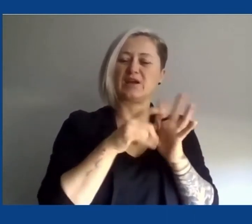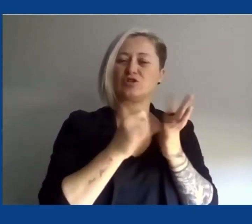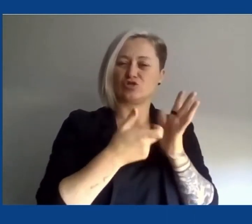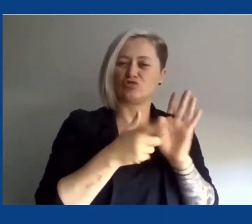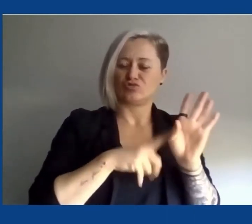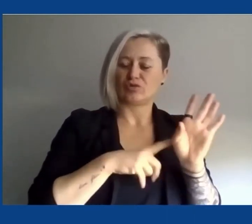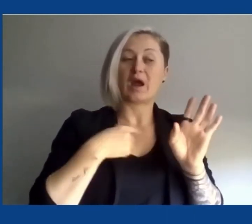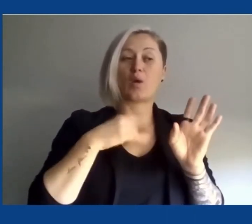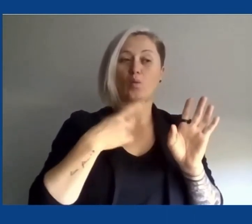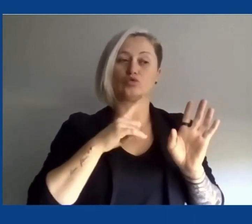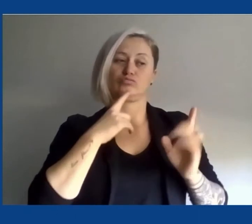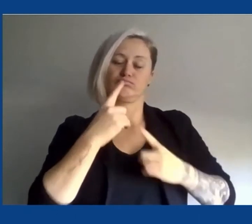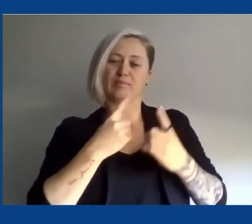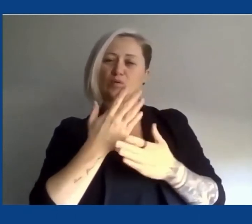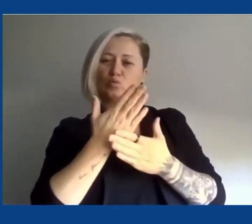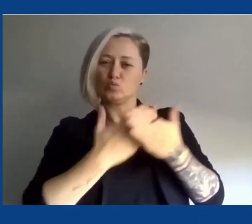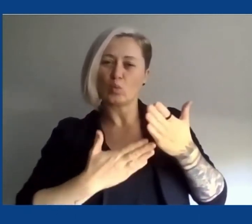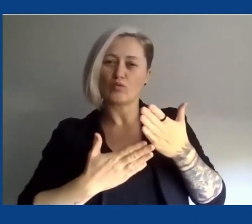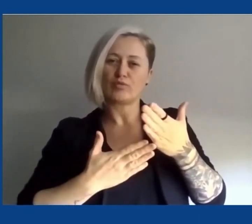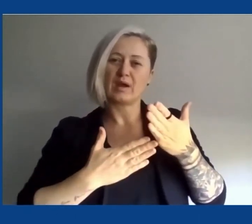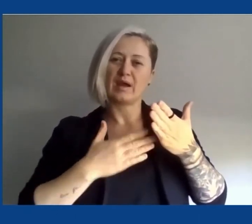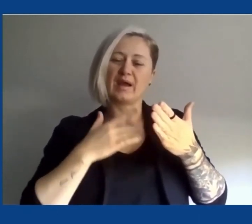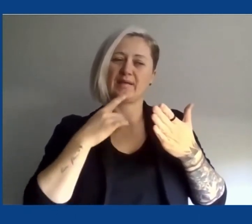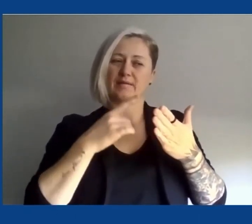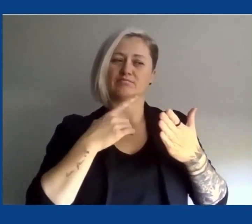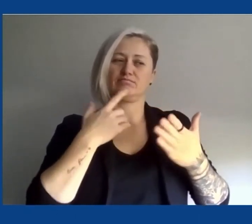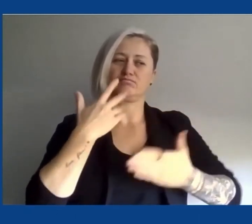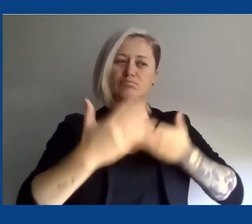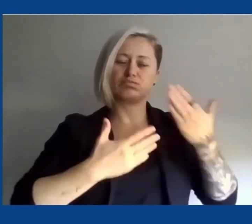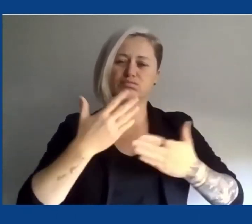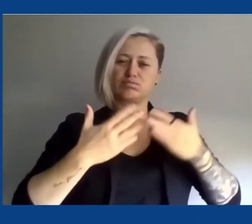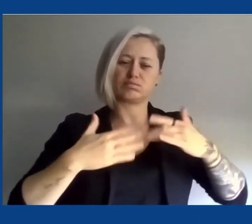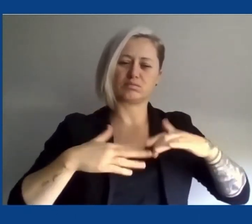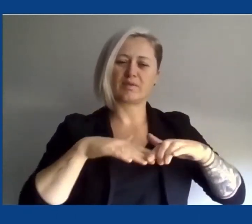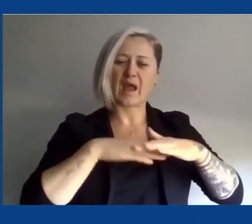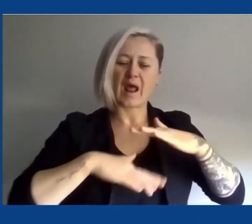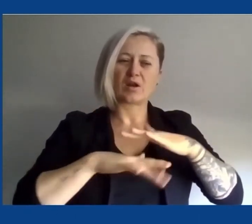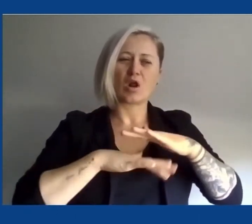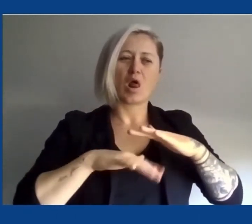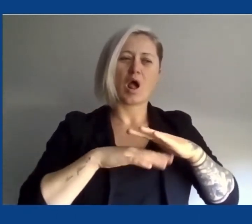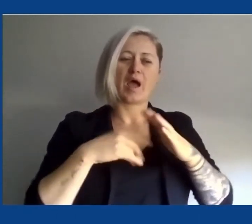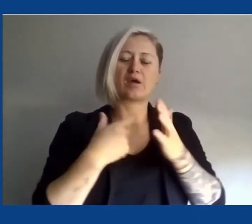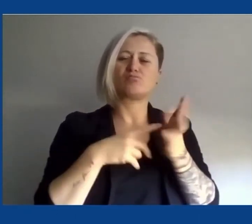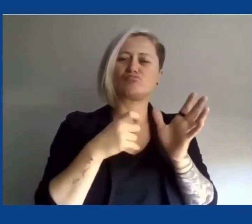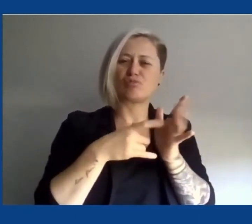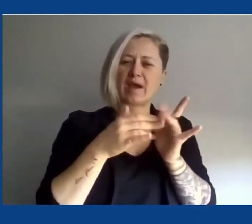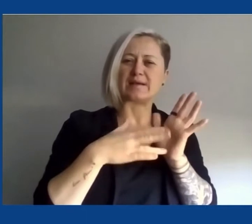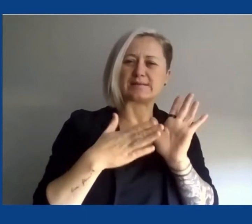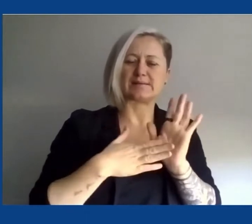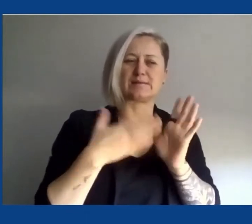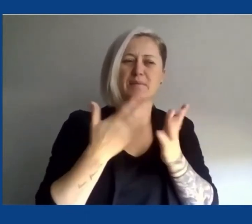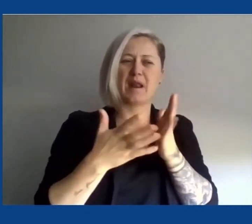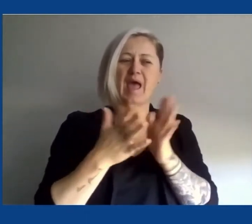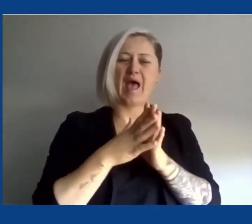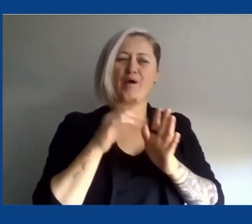which emphasises the underlying systemic racism and how ingrained this bias is